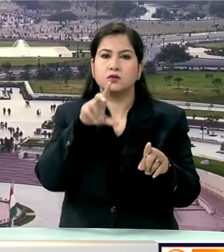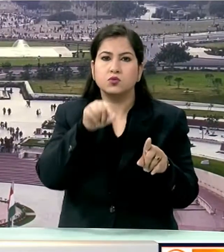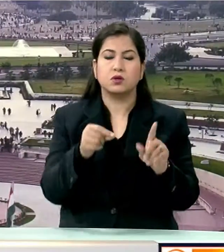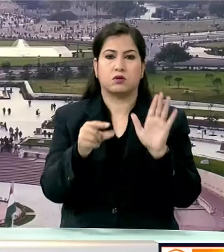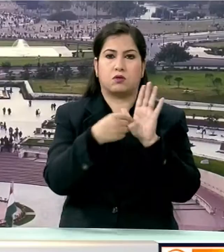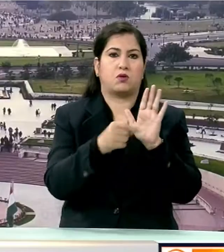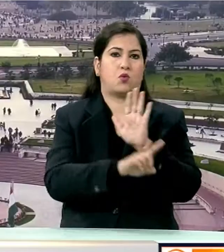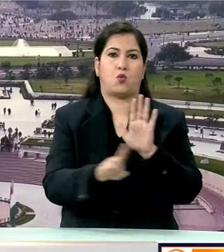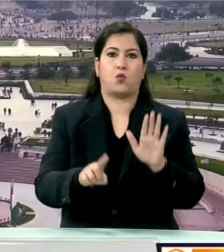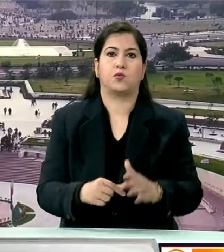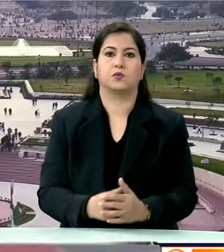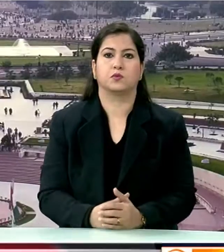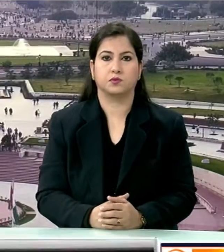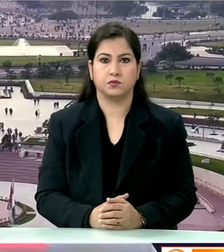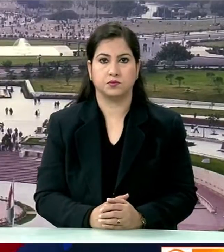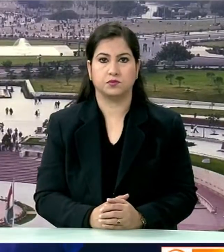Twitter.